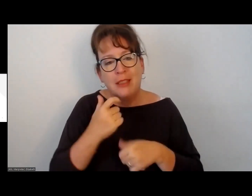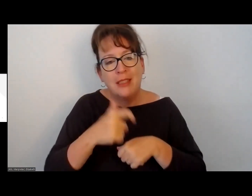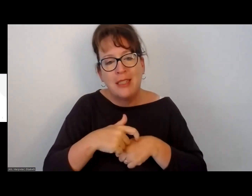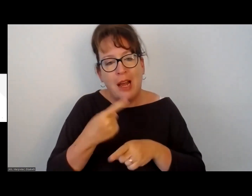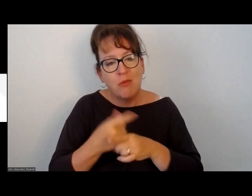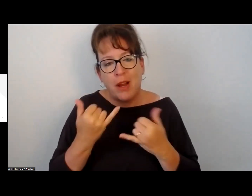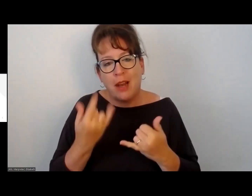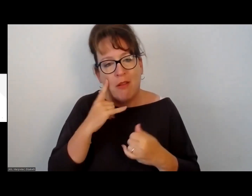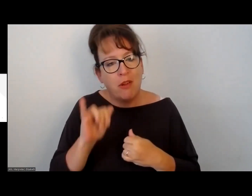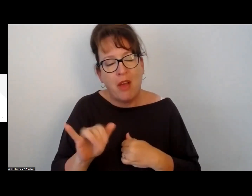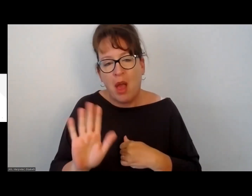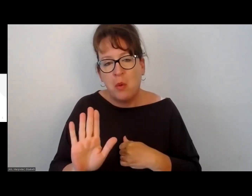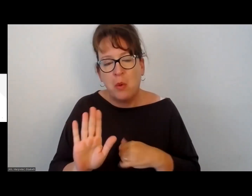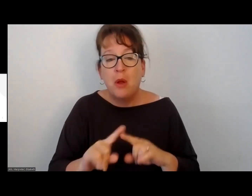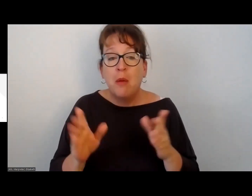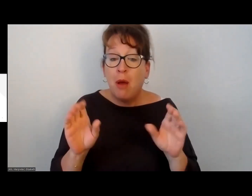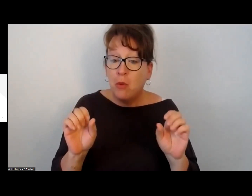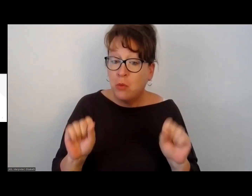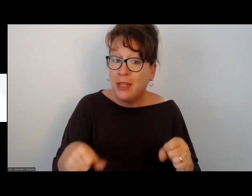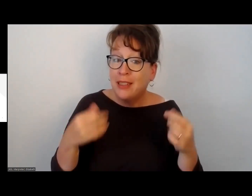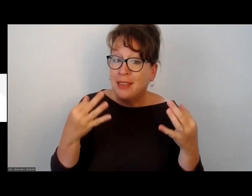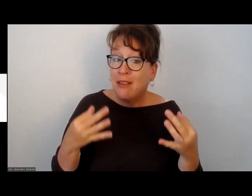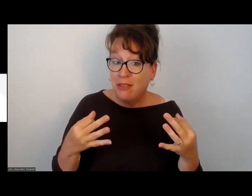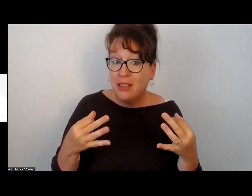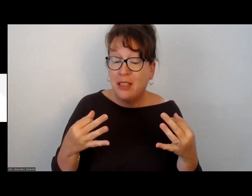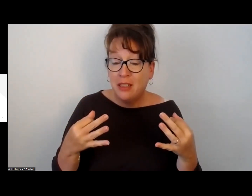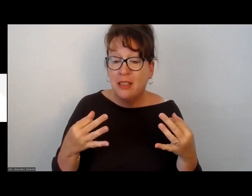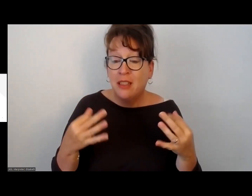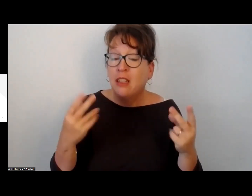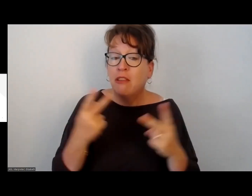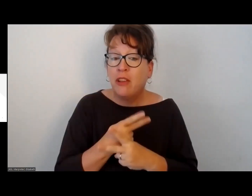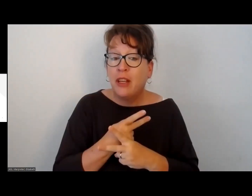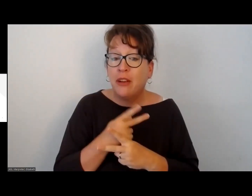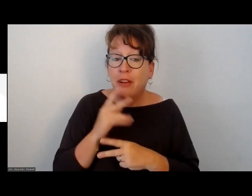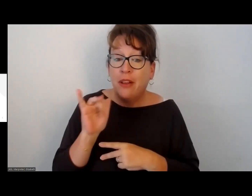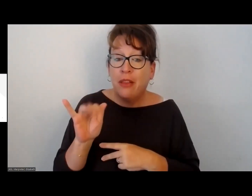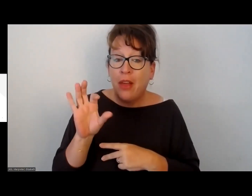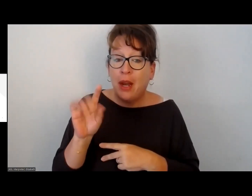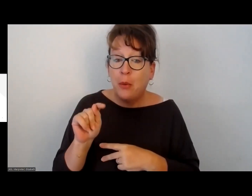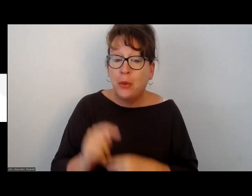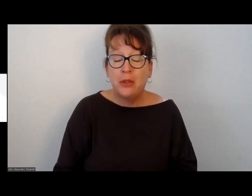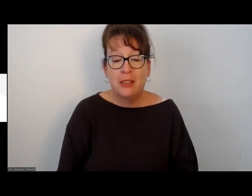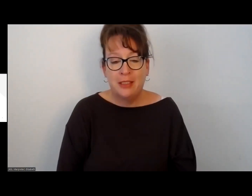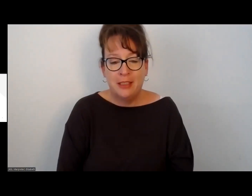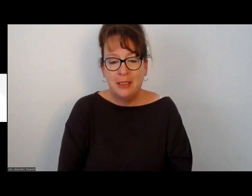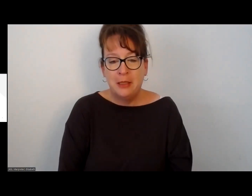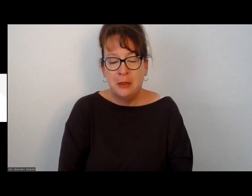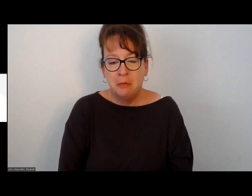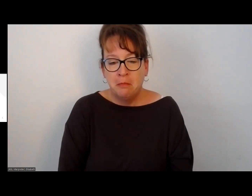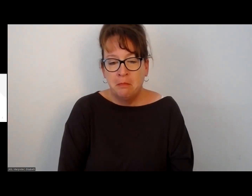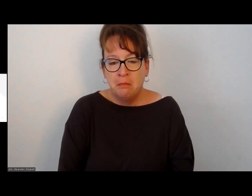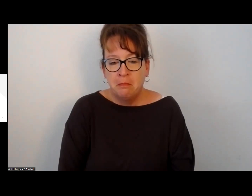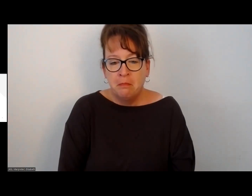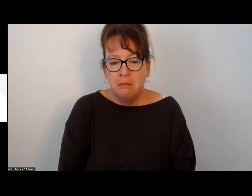time. But we can definitely get that figured out. I did not